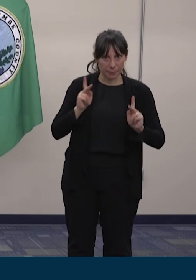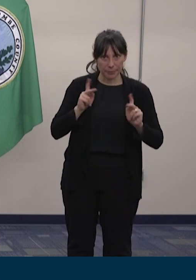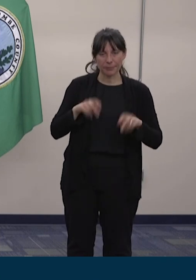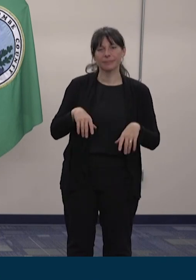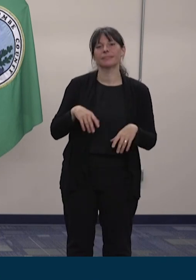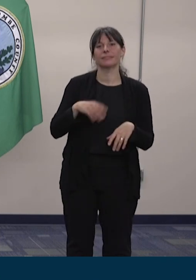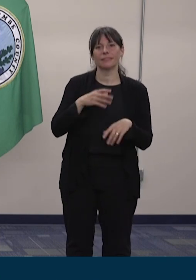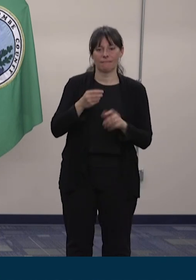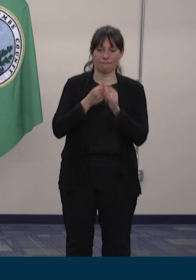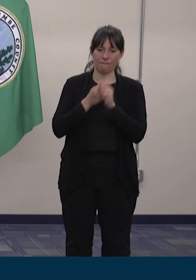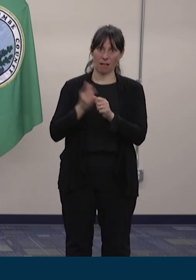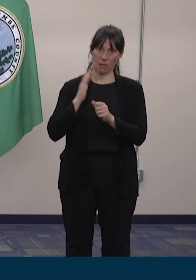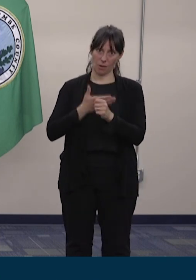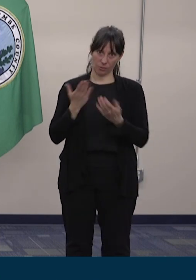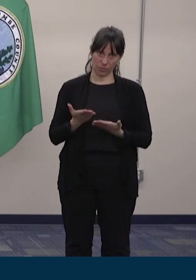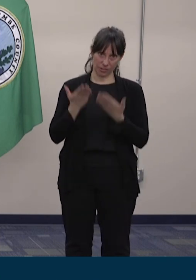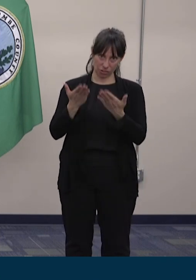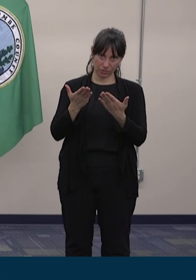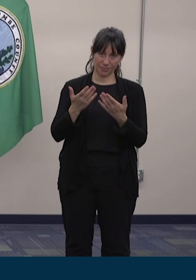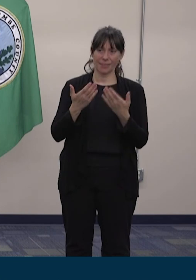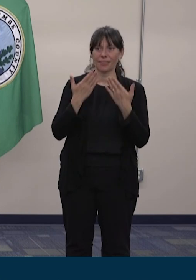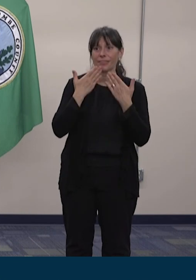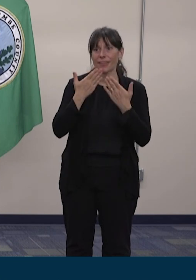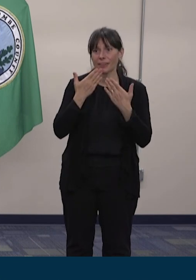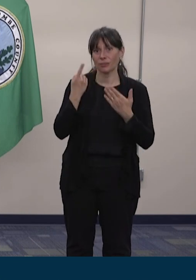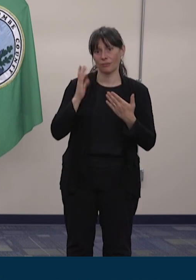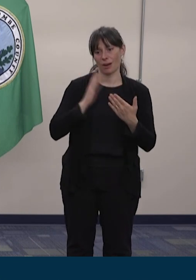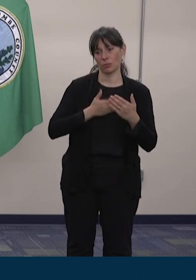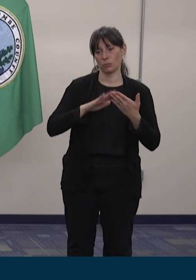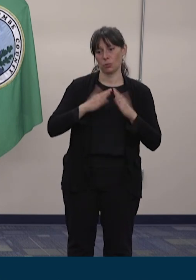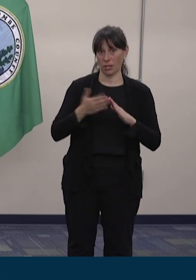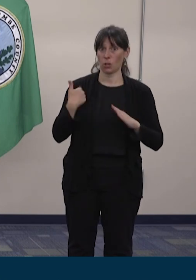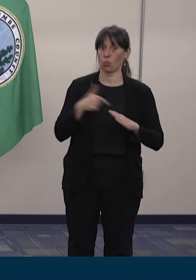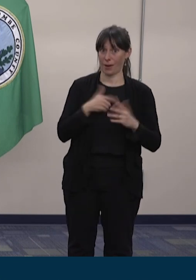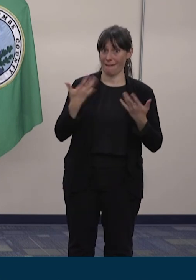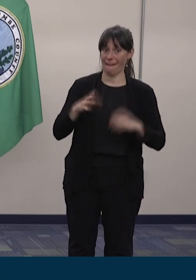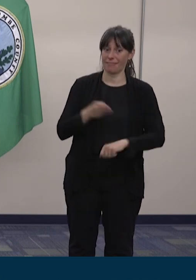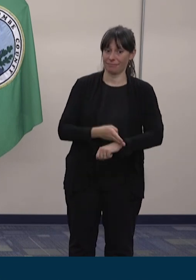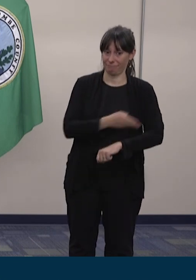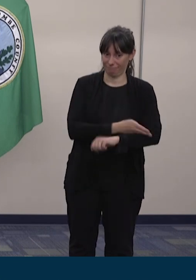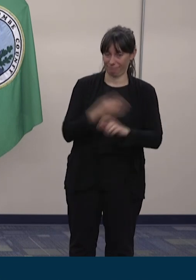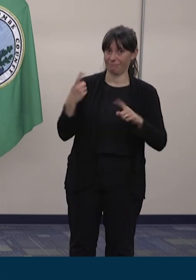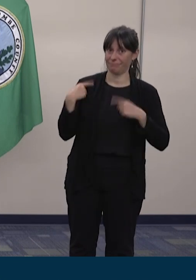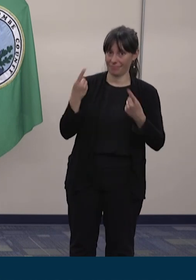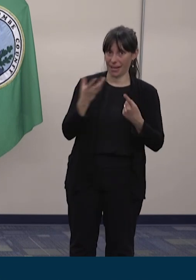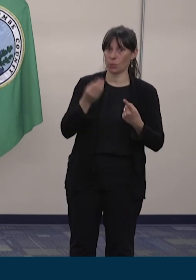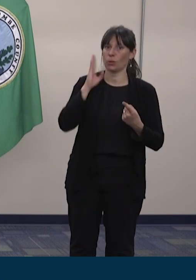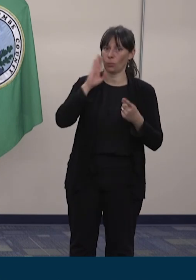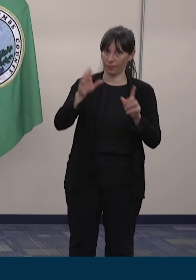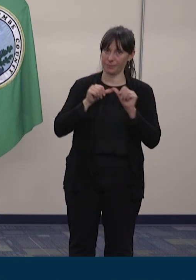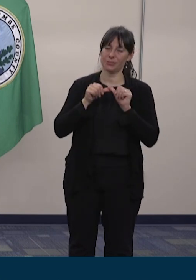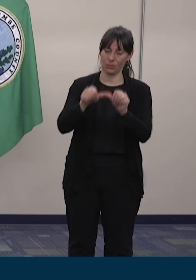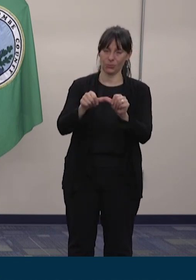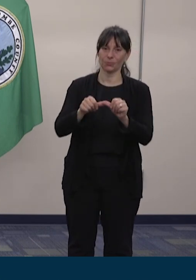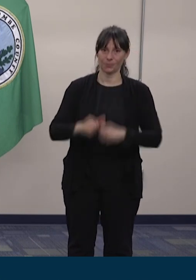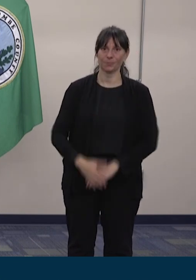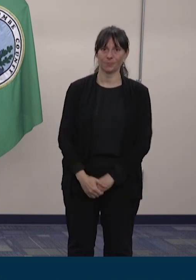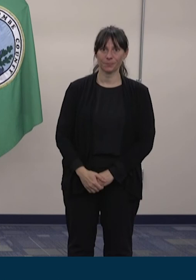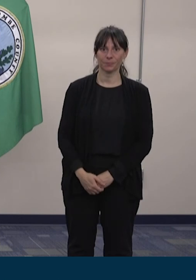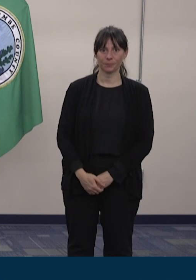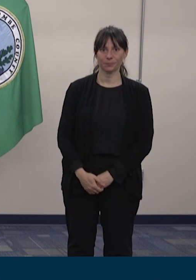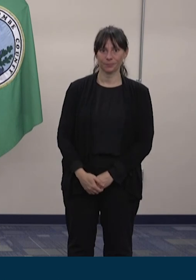sanitarias. together Y as a muchas gracias por community. We juntarse have como made progress, comunidad. and we will continue Hemos to do hecho so. mucho progreso y vamos a continuar haciéndolo.